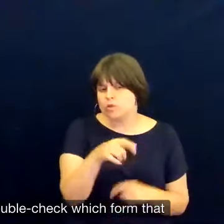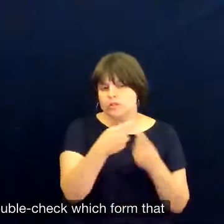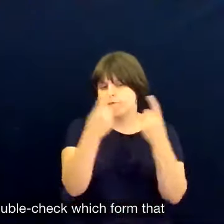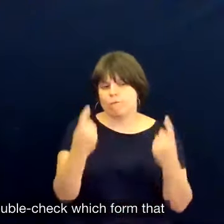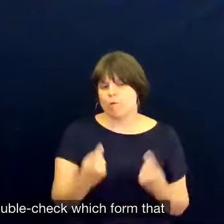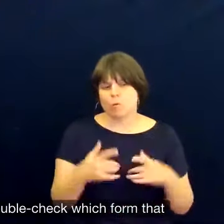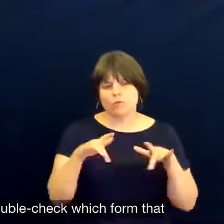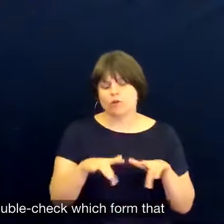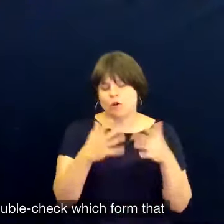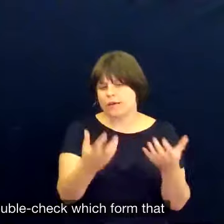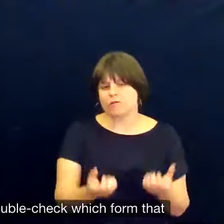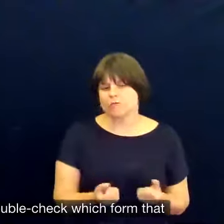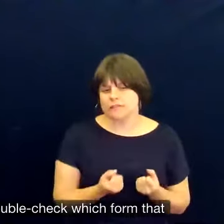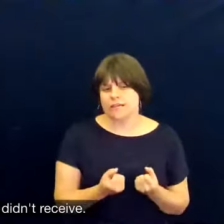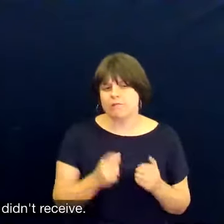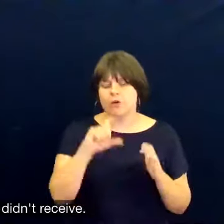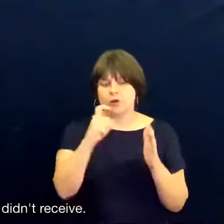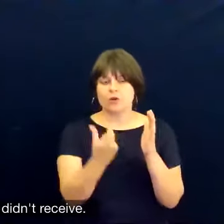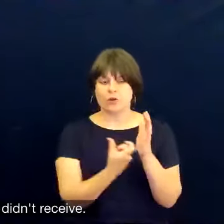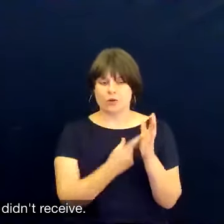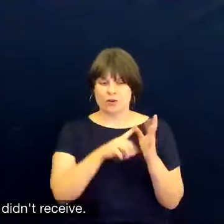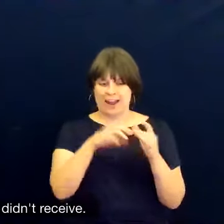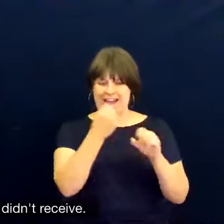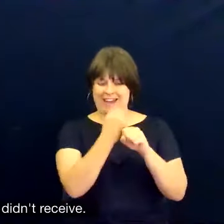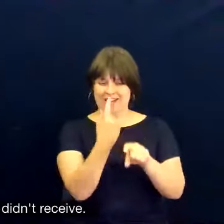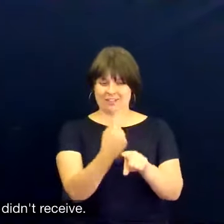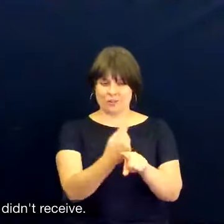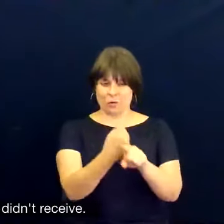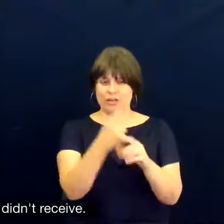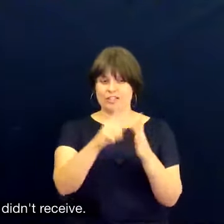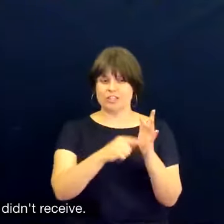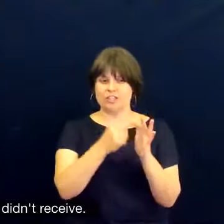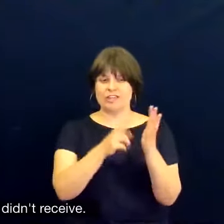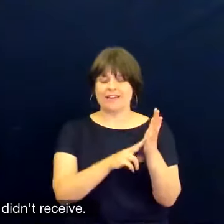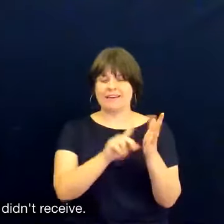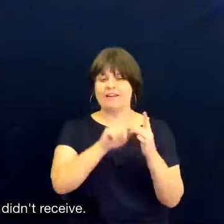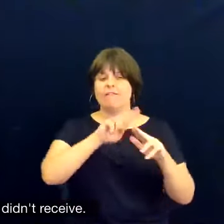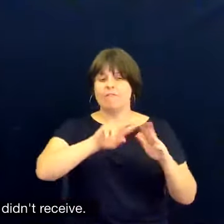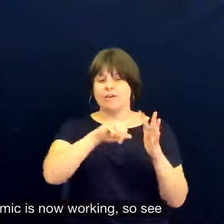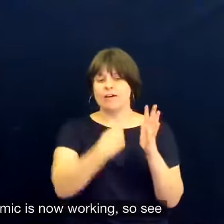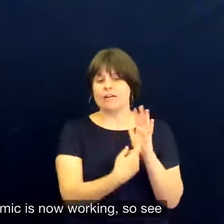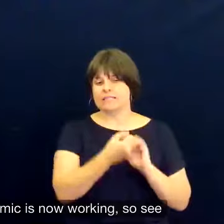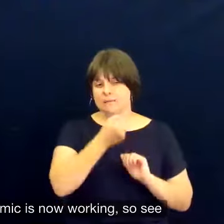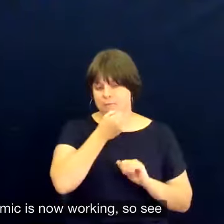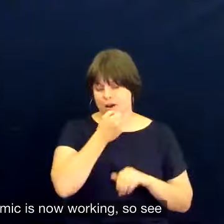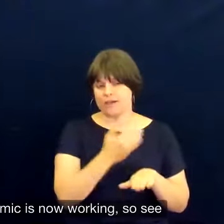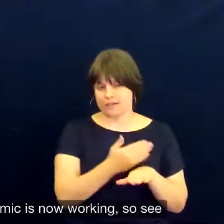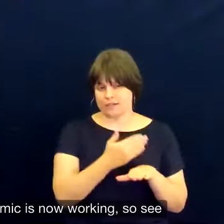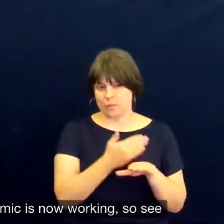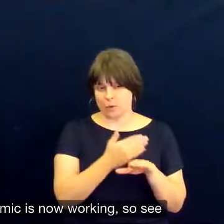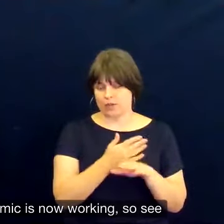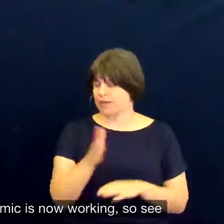Also, Mary, Jennifer's mic's now working, so see if she's still got that question. Okay, I'll just wait if Rodney can type